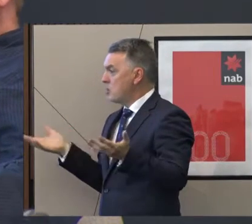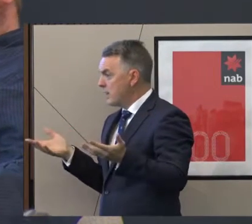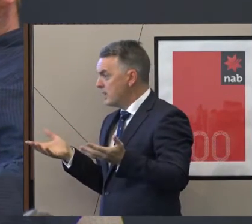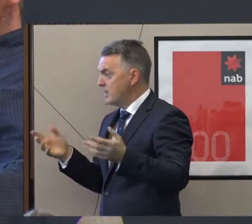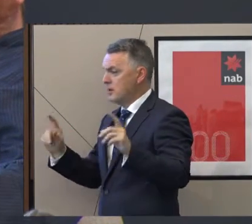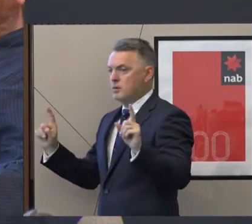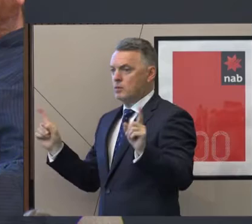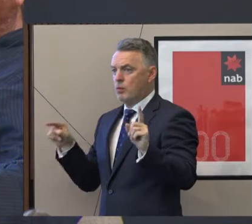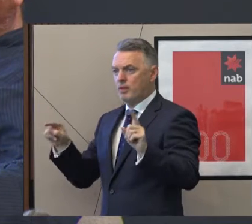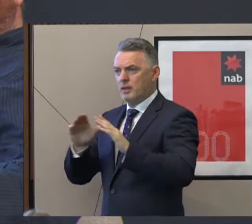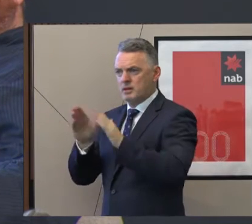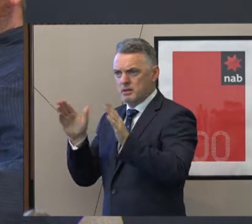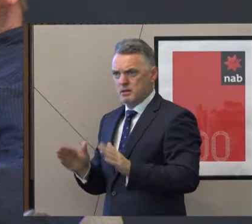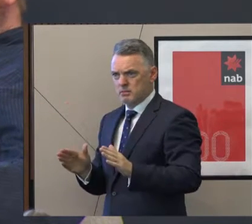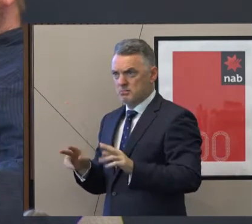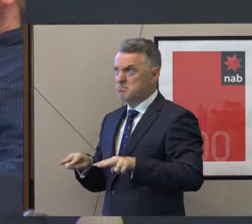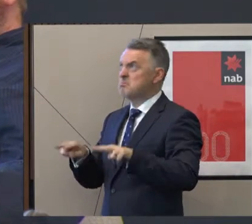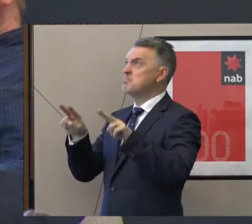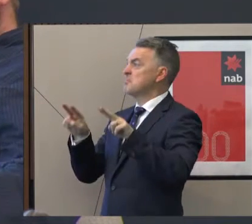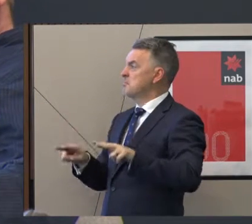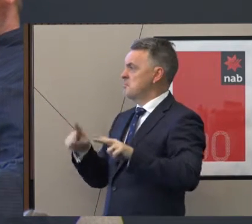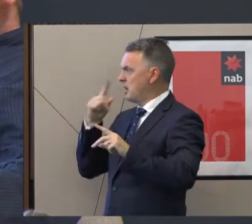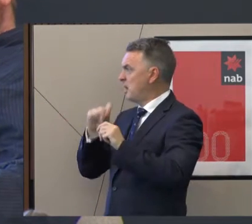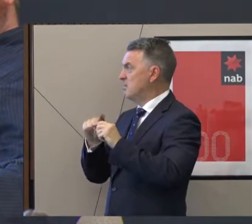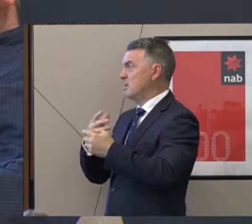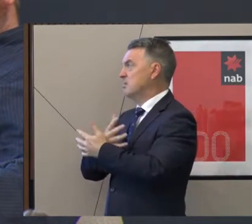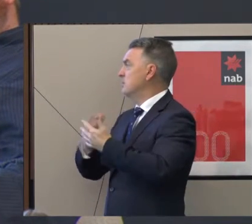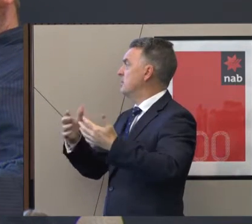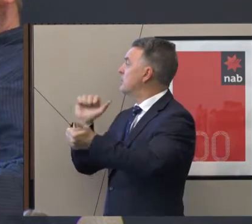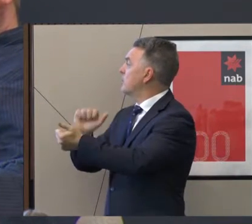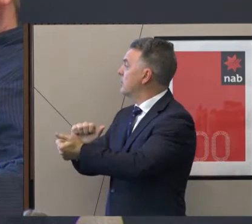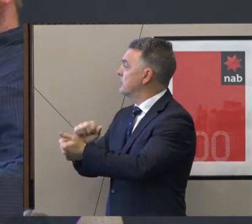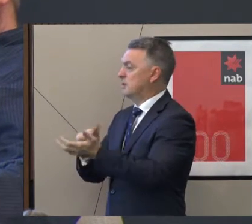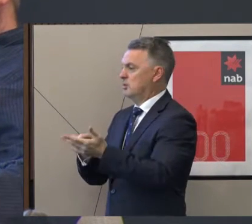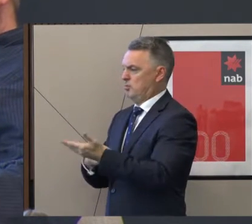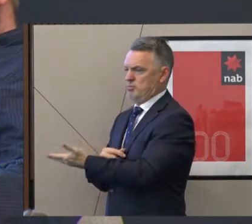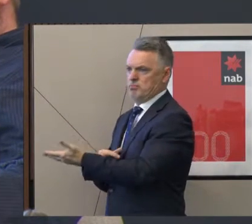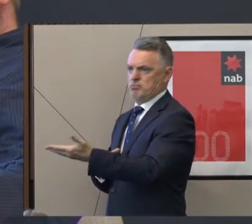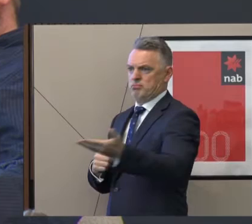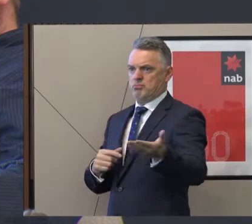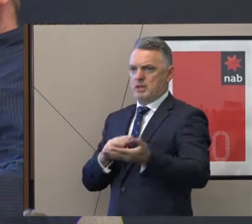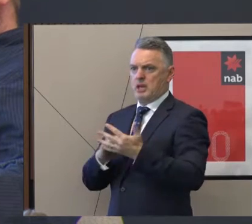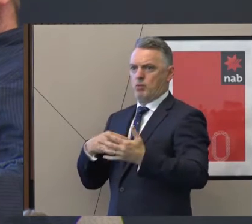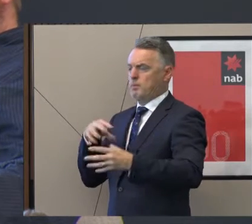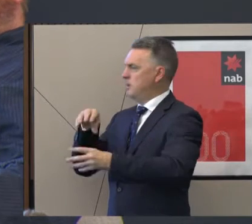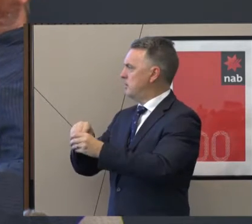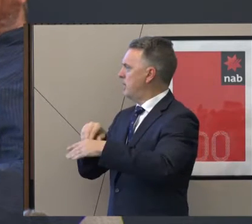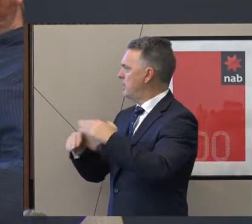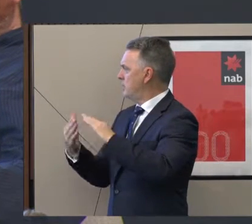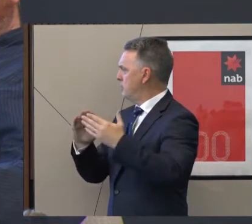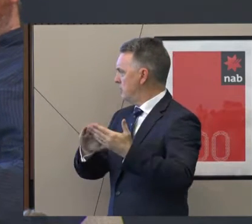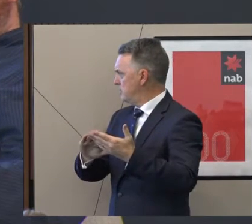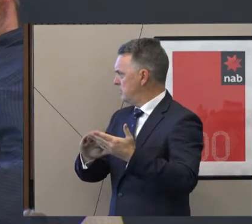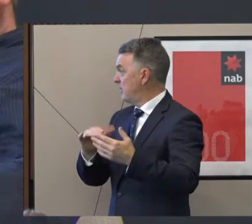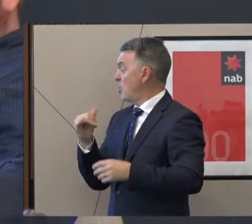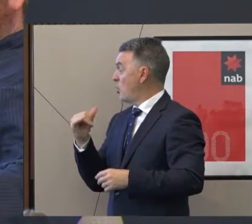what that house looks like, can be a huge barrier to our participation in the community, or it can